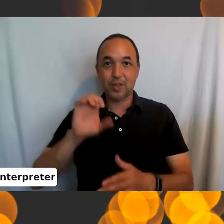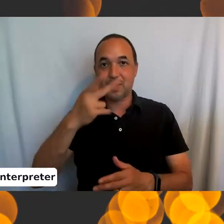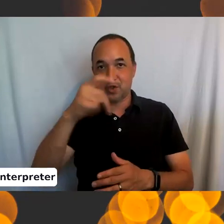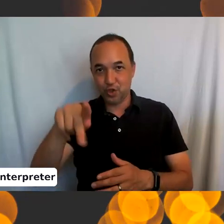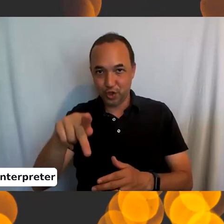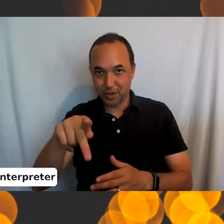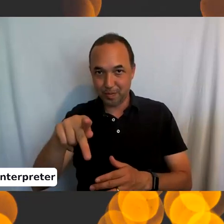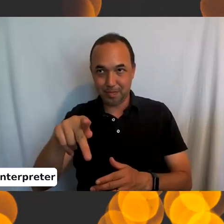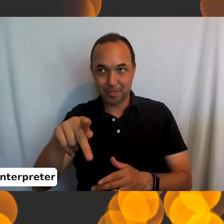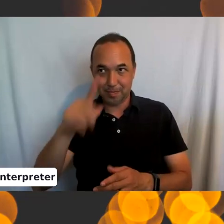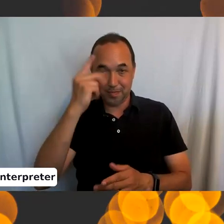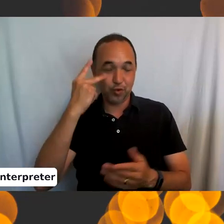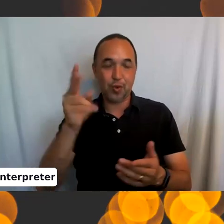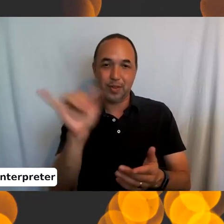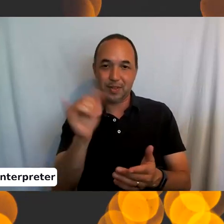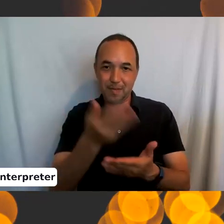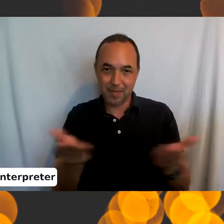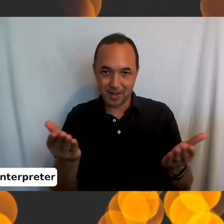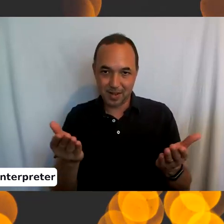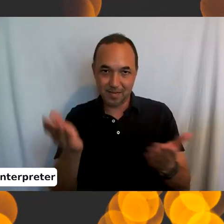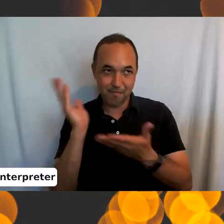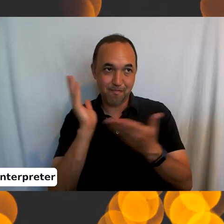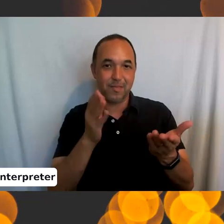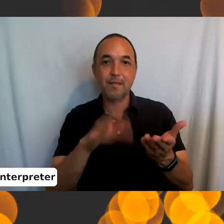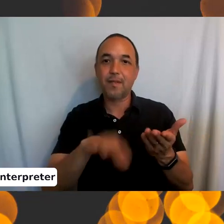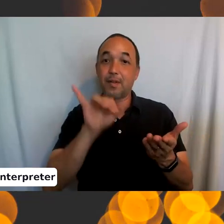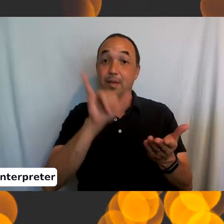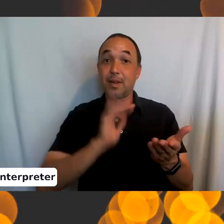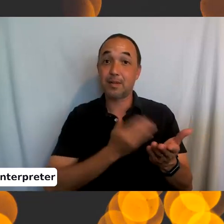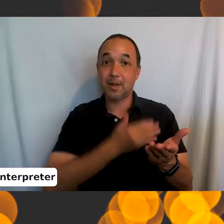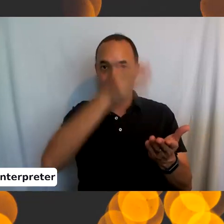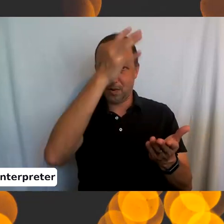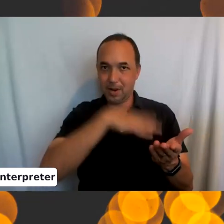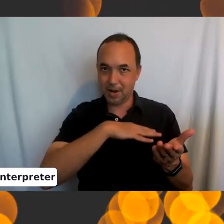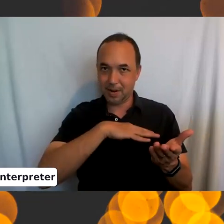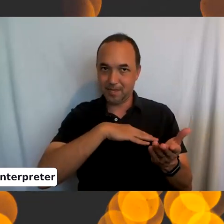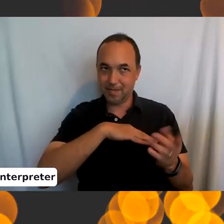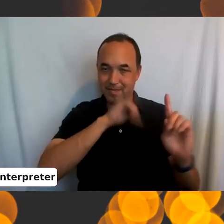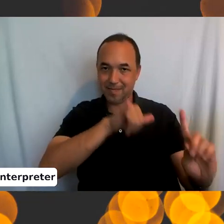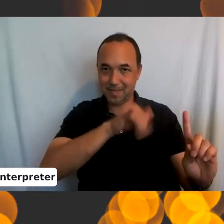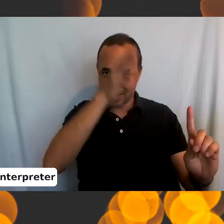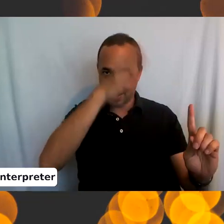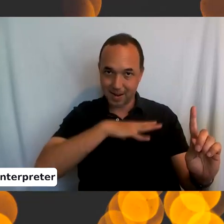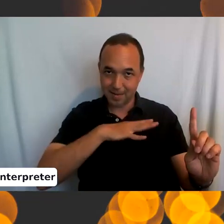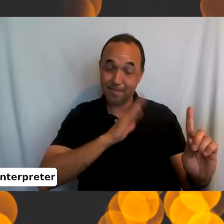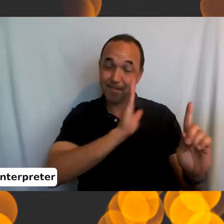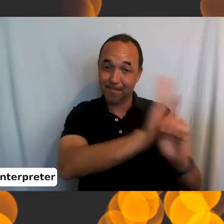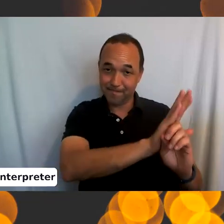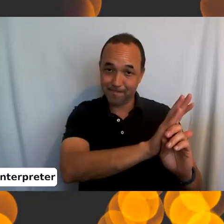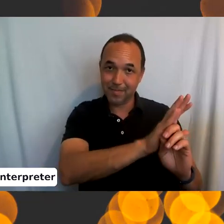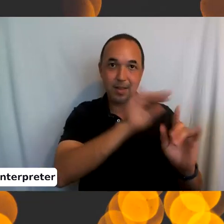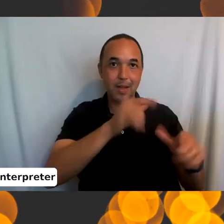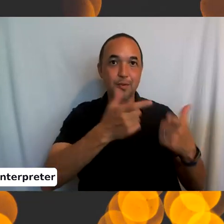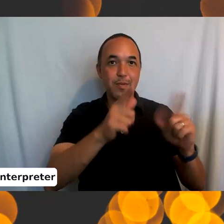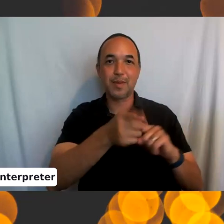information into the investigation and we figured out that that was our guy, the man whose wife had passed away. So that was a really big moment. So that's